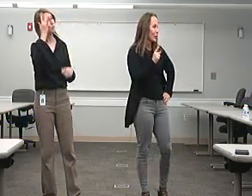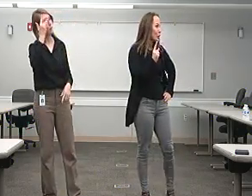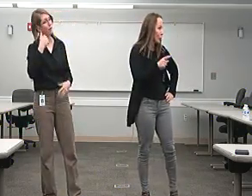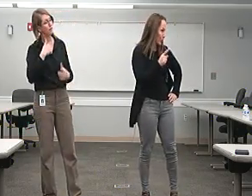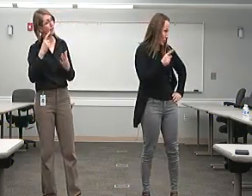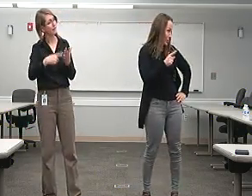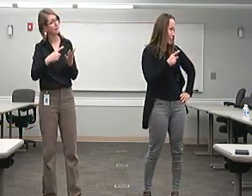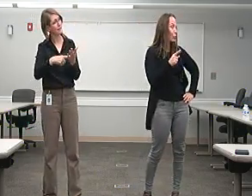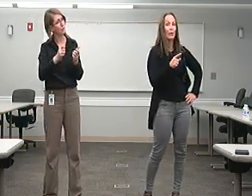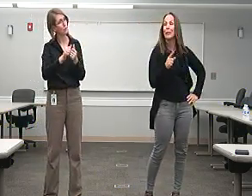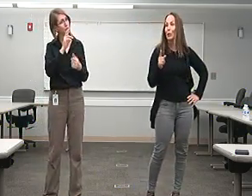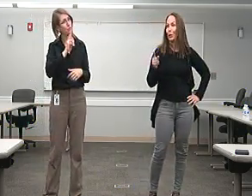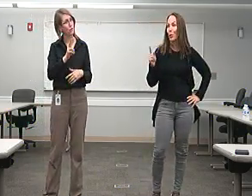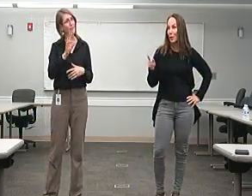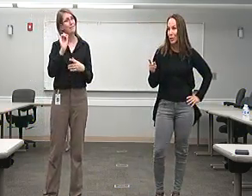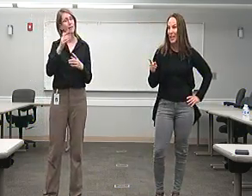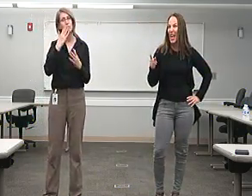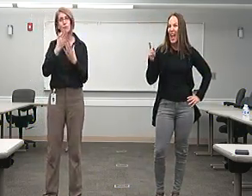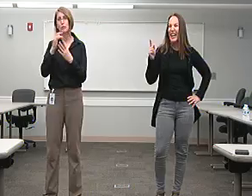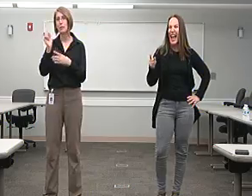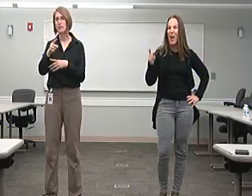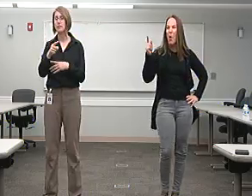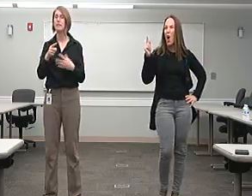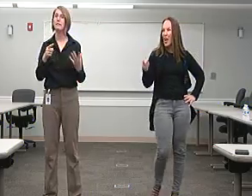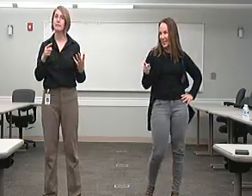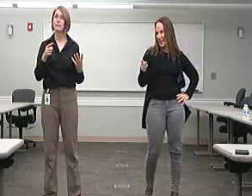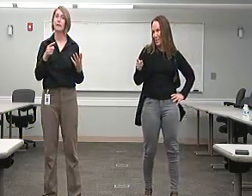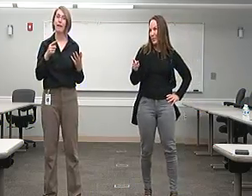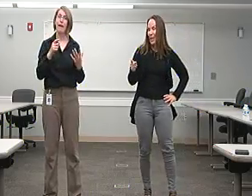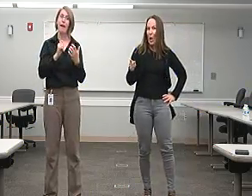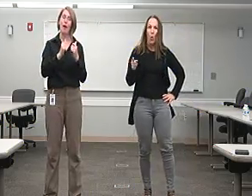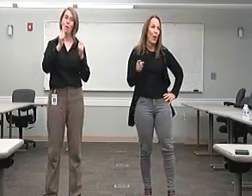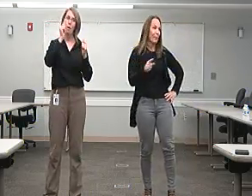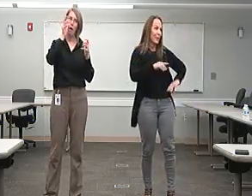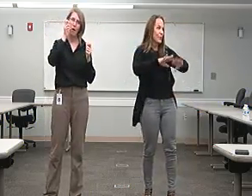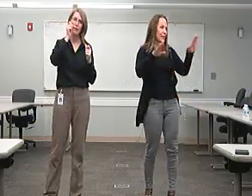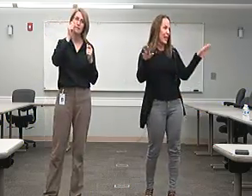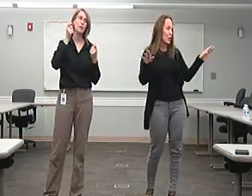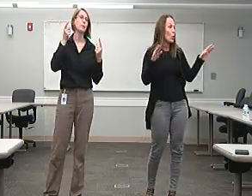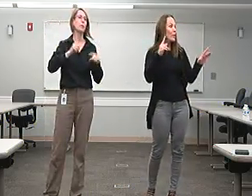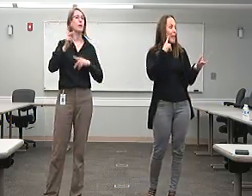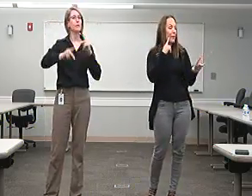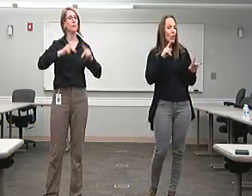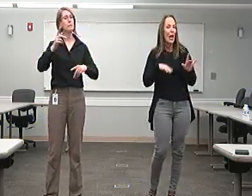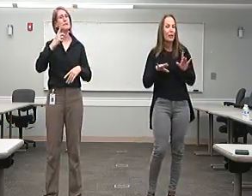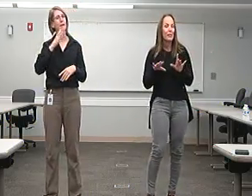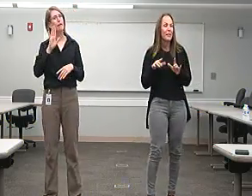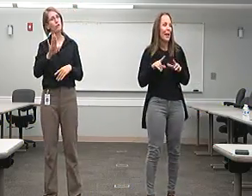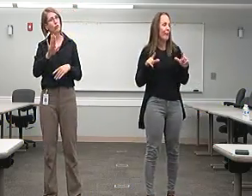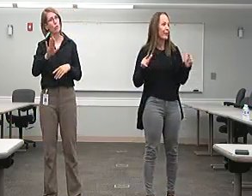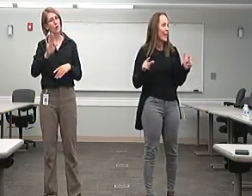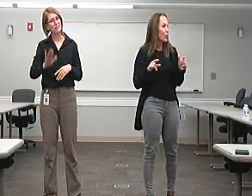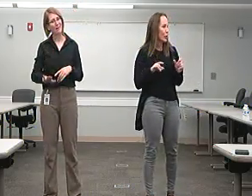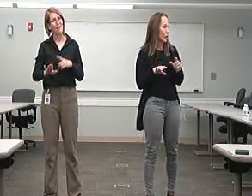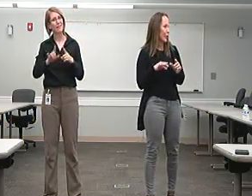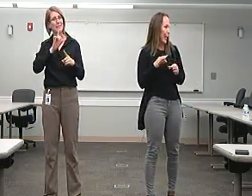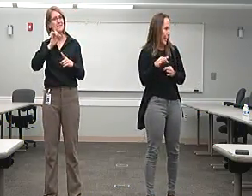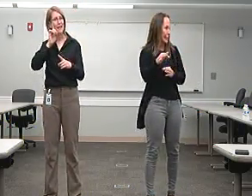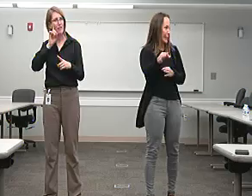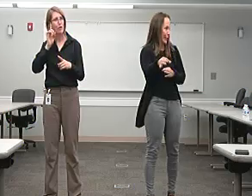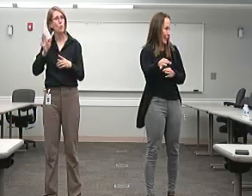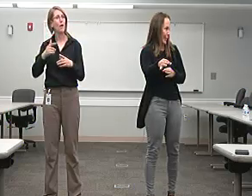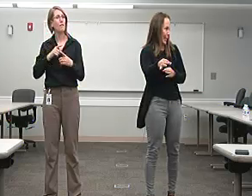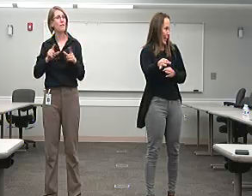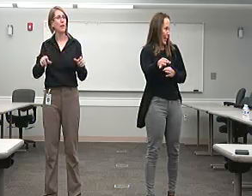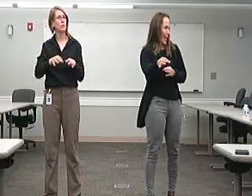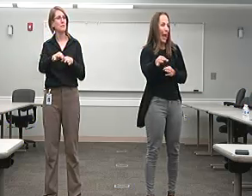really good question. And how awesome when people say your deaf child is going to have language delays,